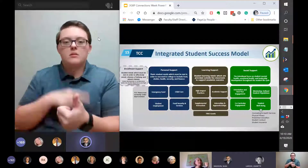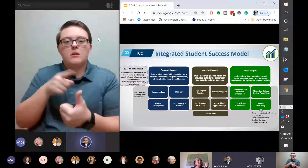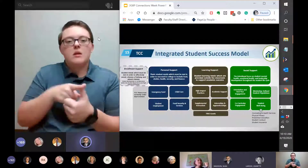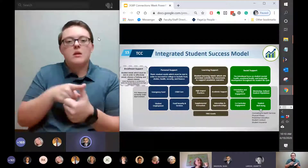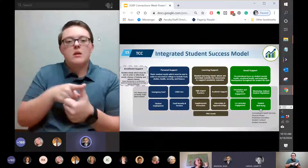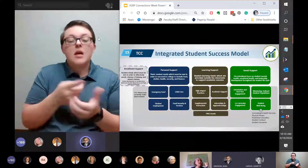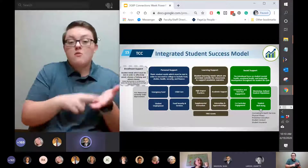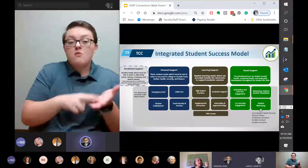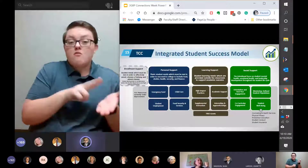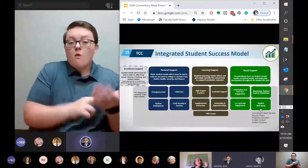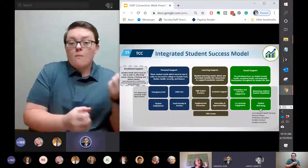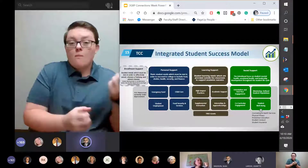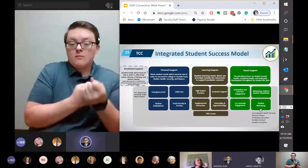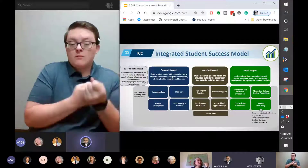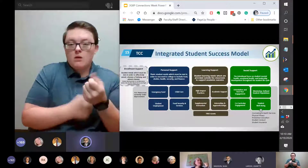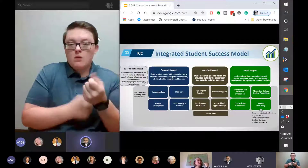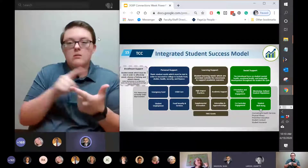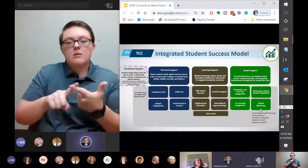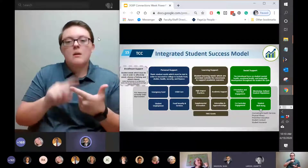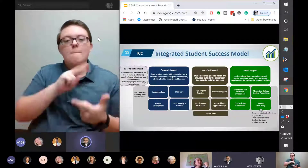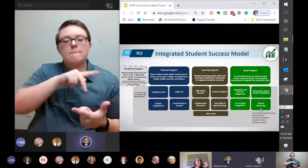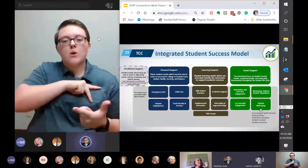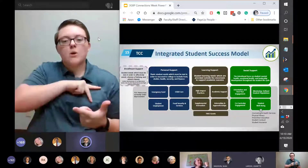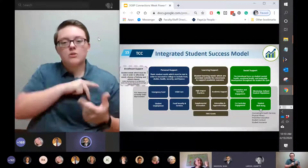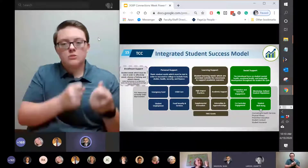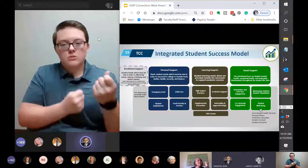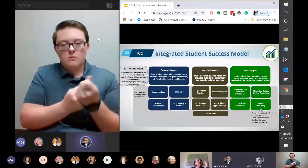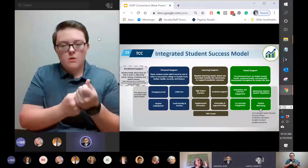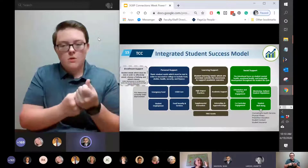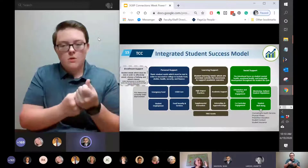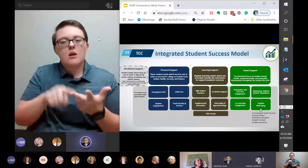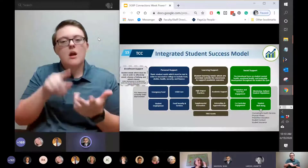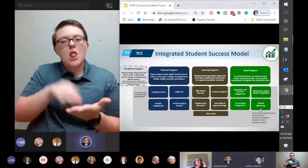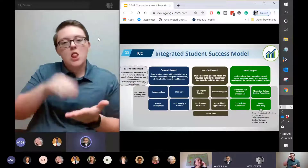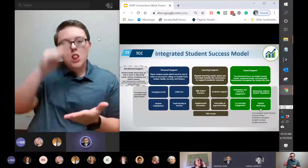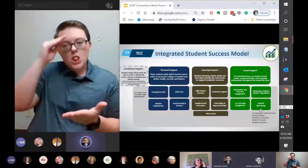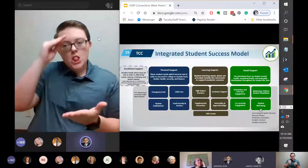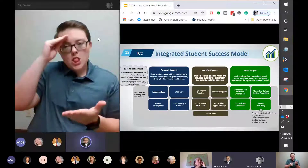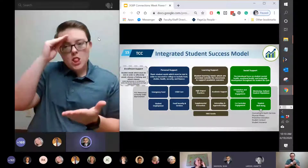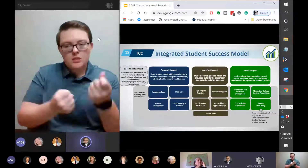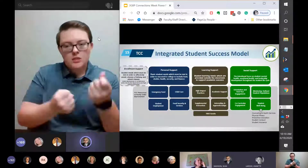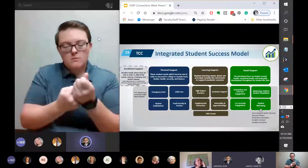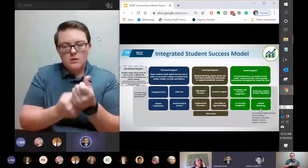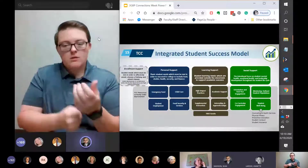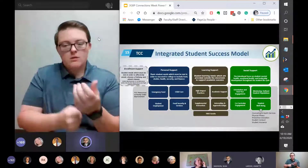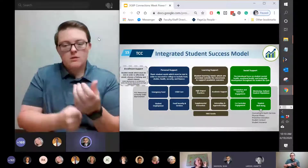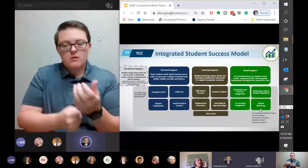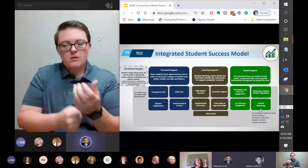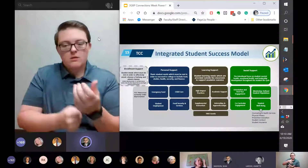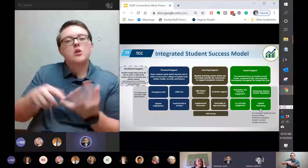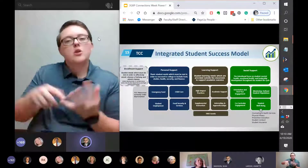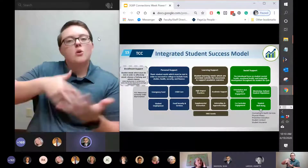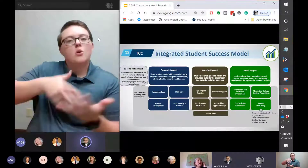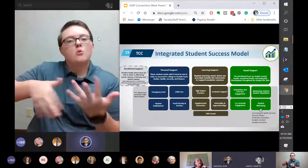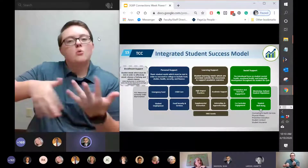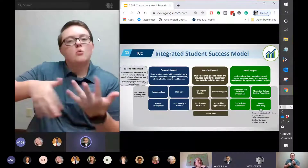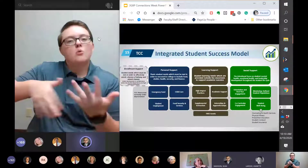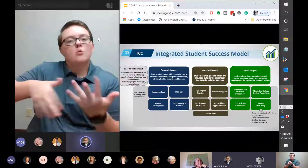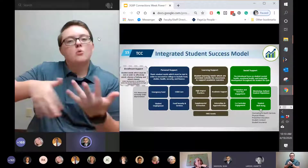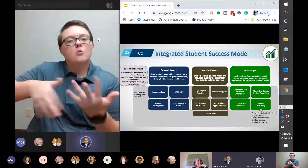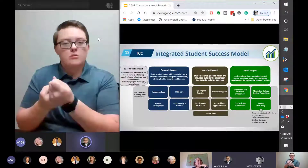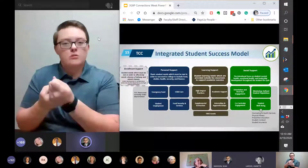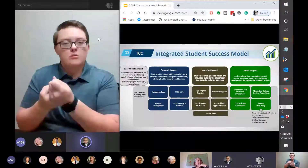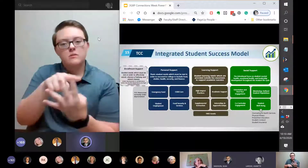support, learning support, and social support. So ISSM is responsible for